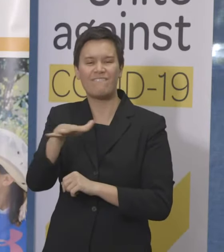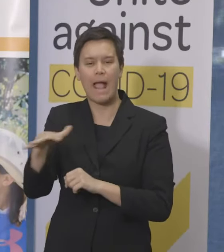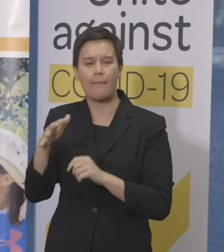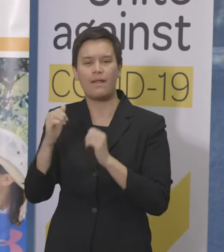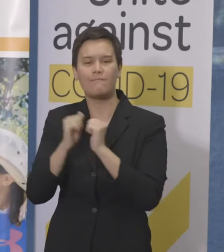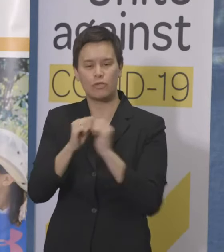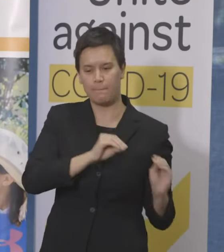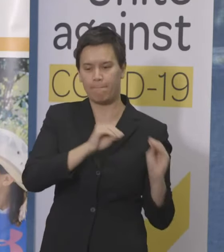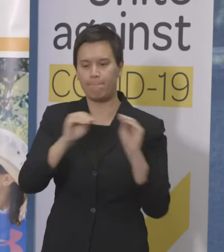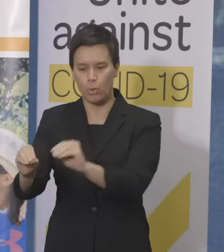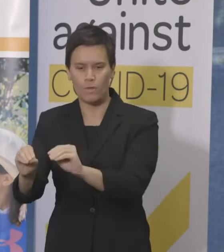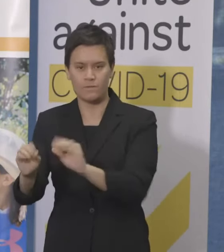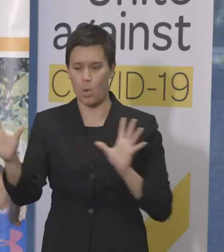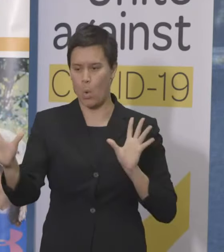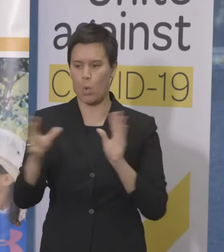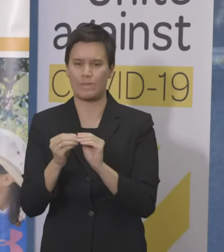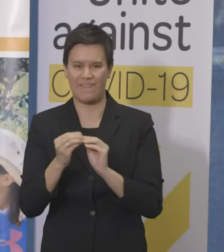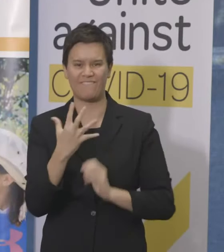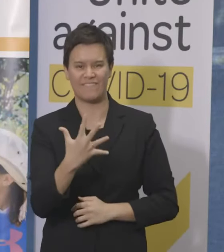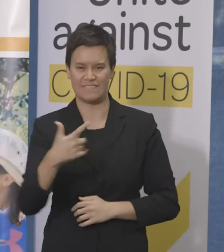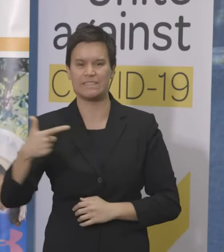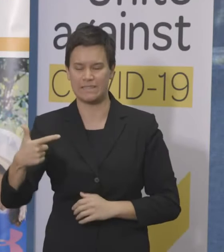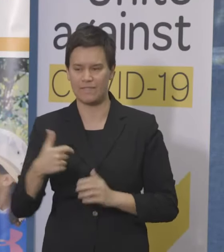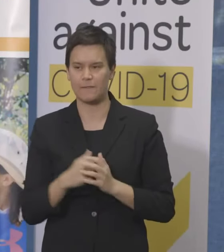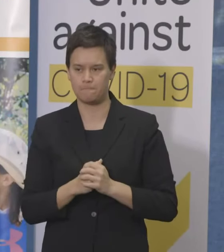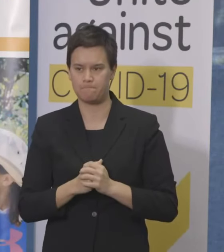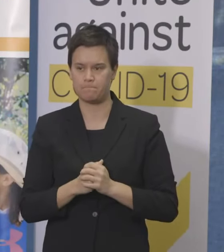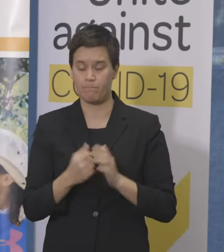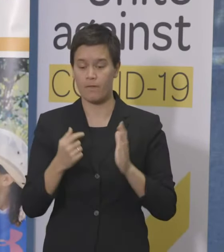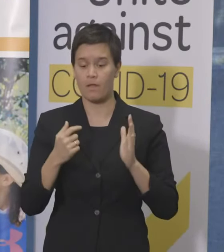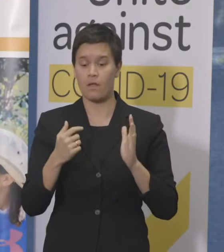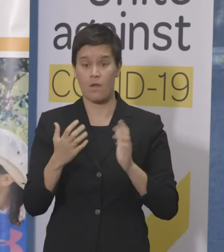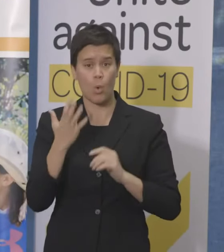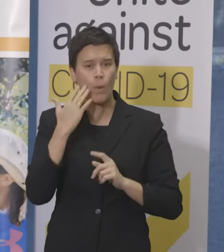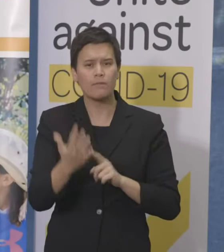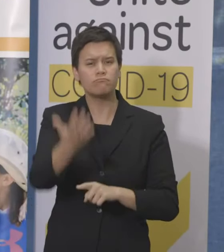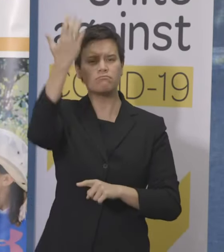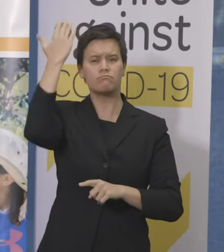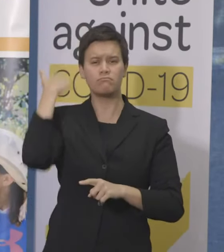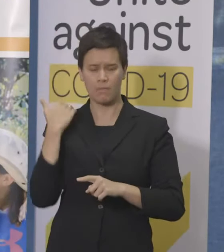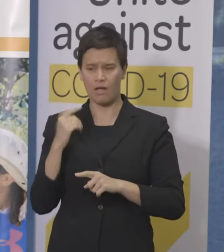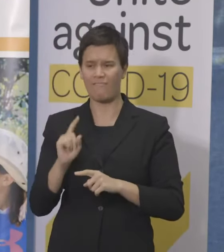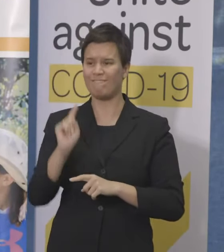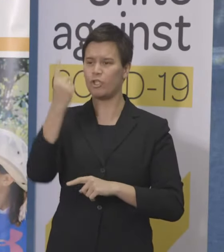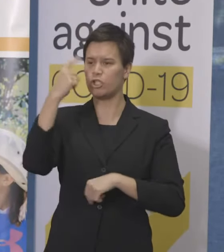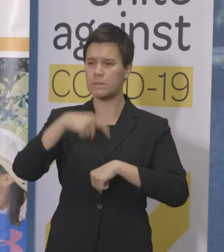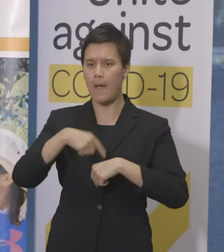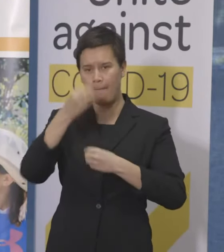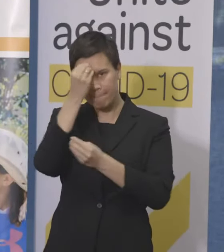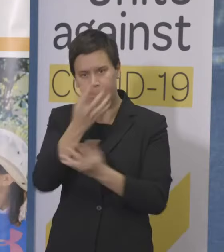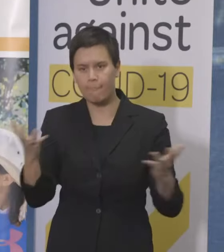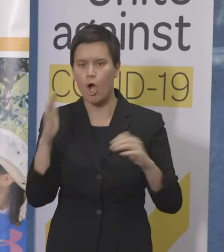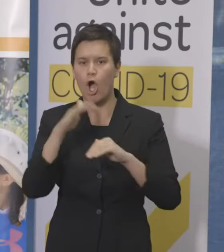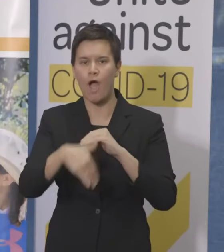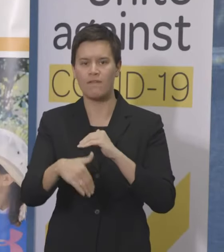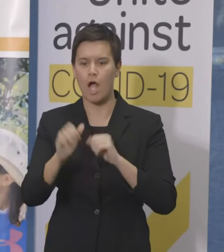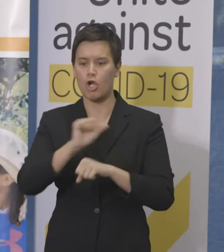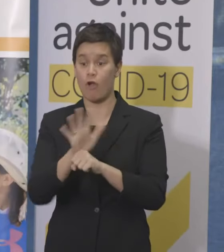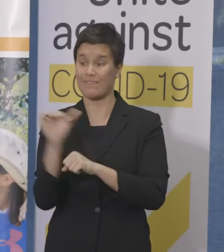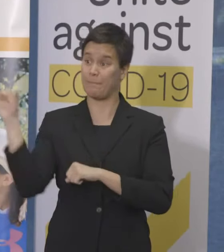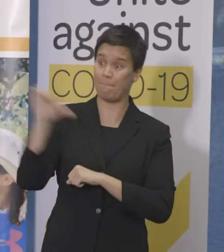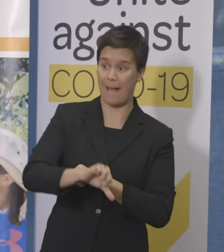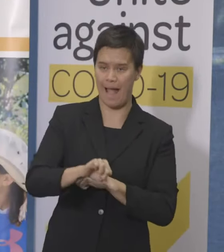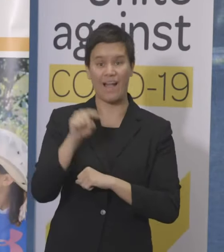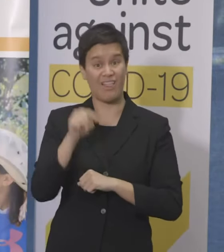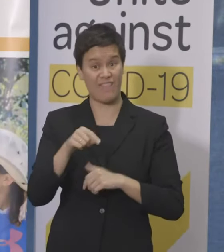contacts. Since the 11th of August, when the first case was notified in this Auckland outbreak or cluster, our contact